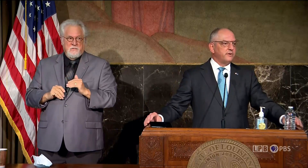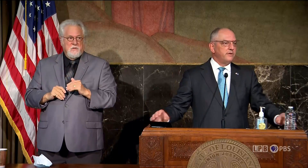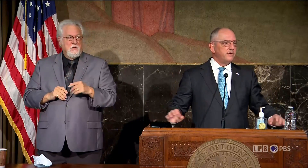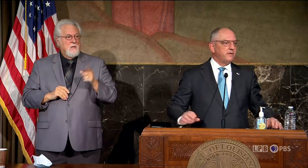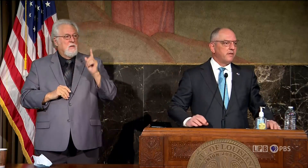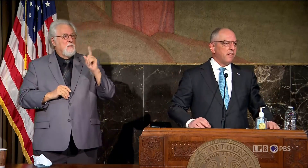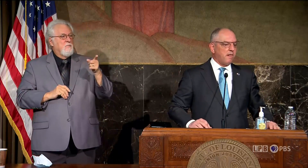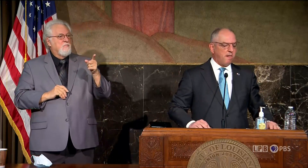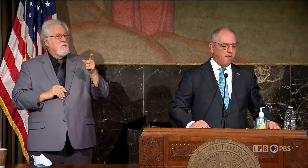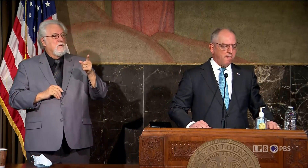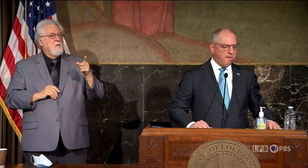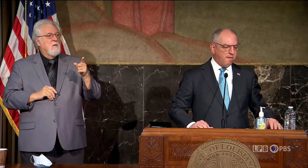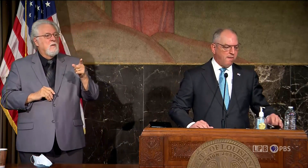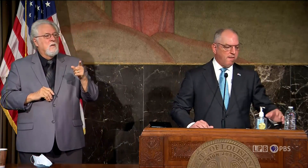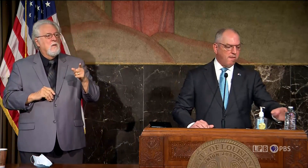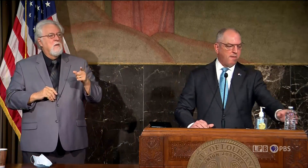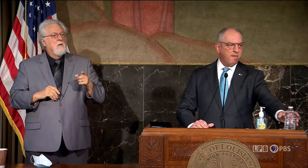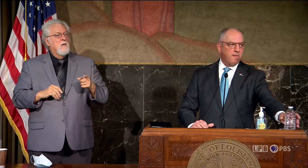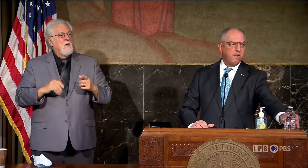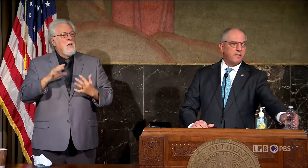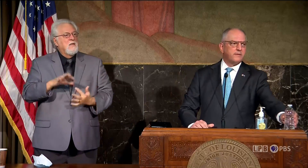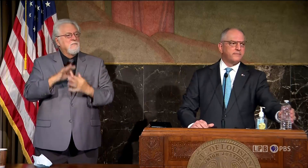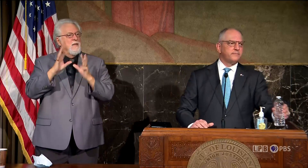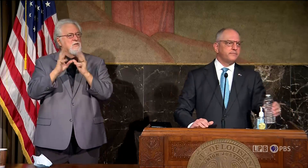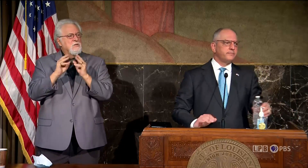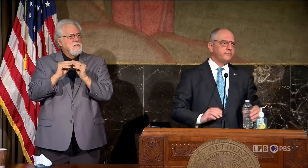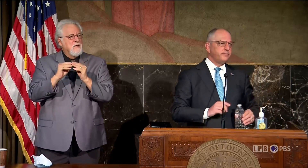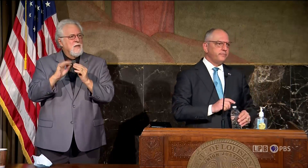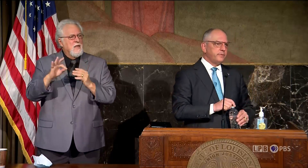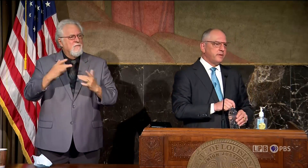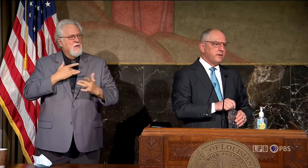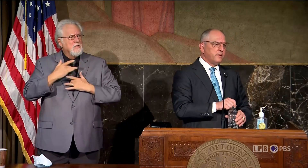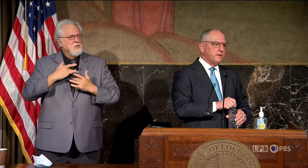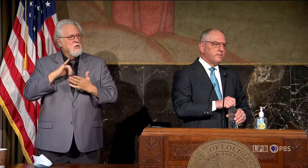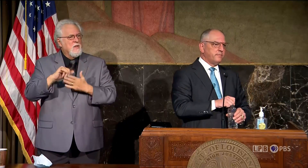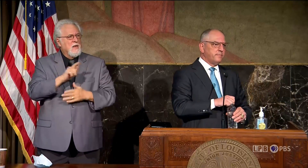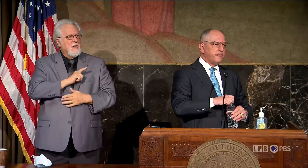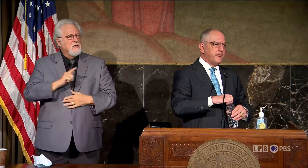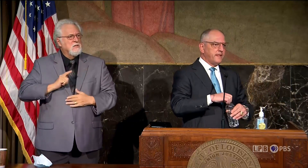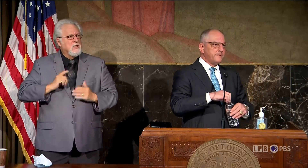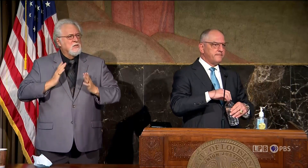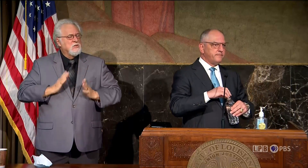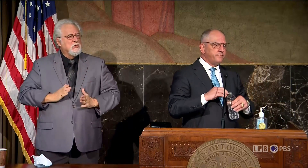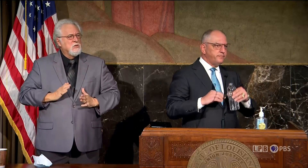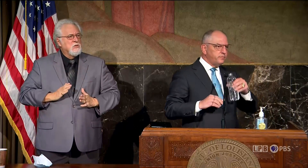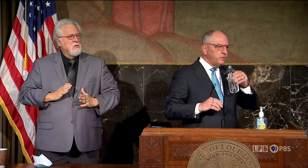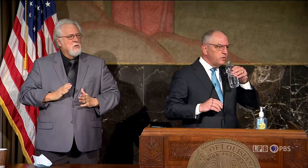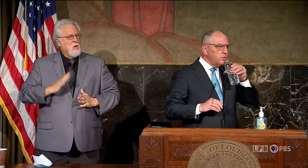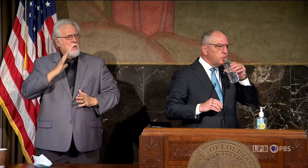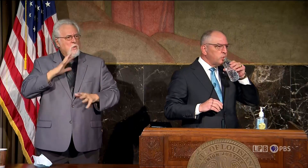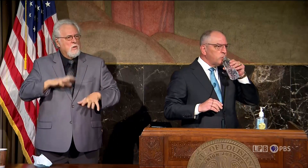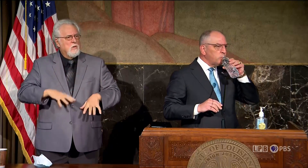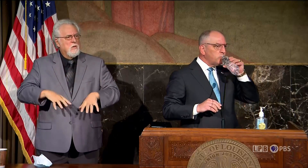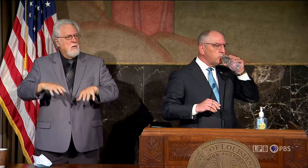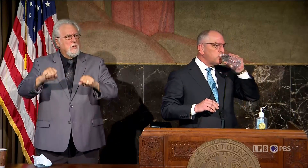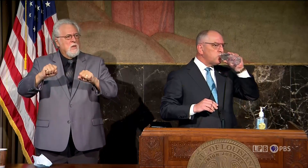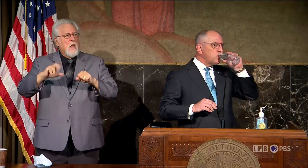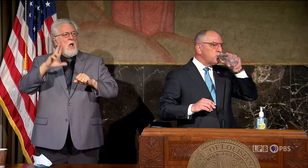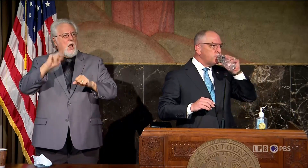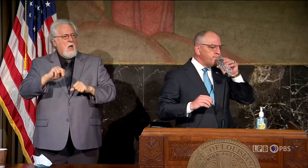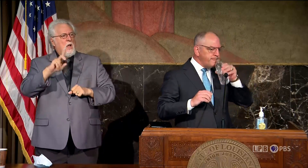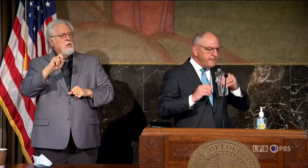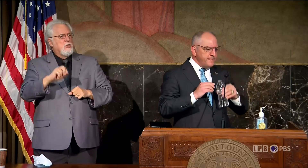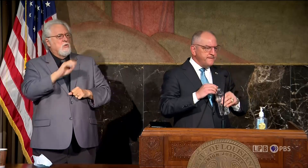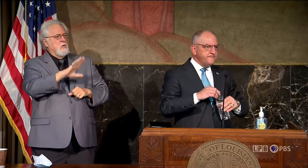Yes, sir. On the special session, is your concern that the legislature is going to take action to try to undo your